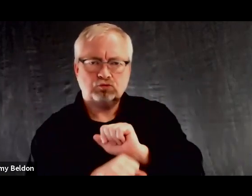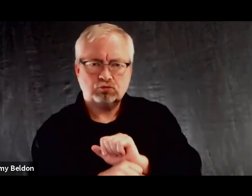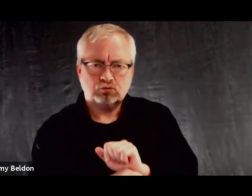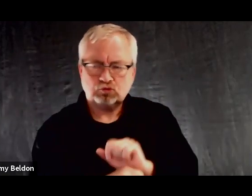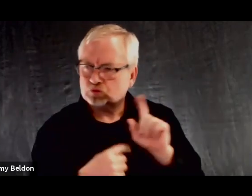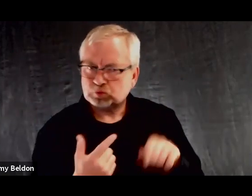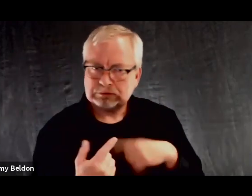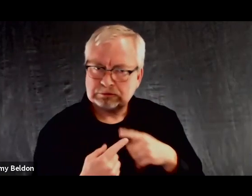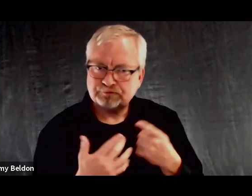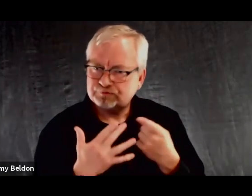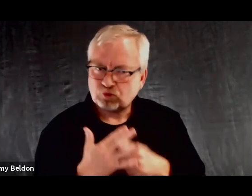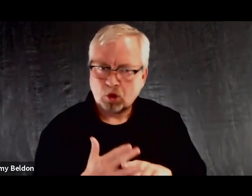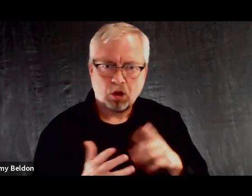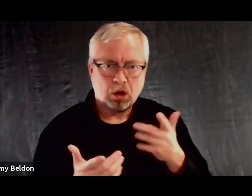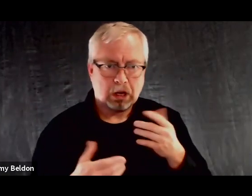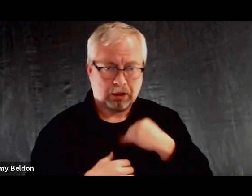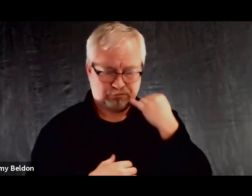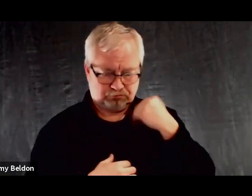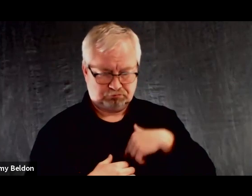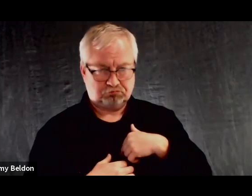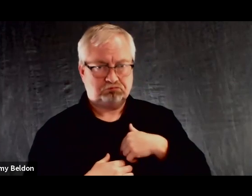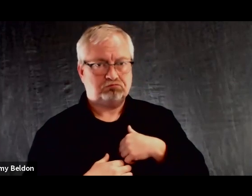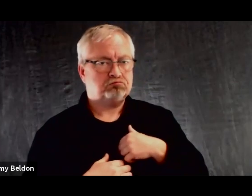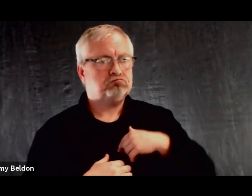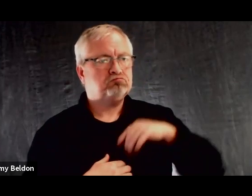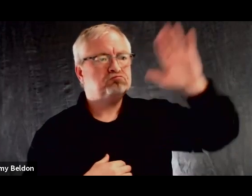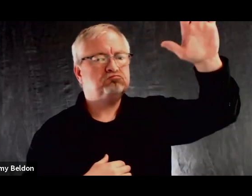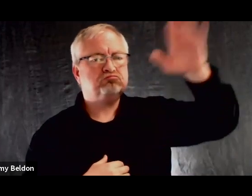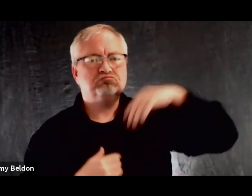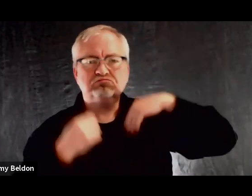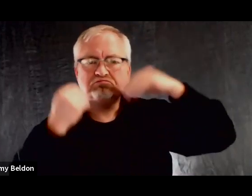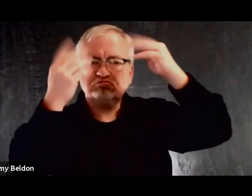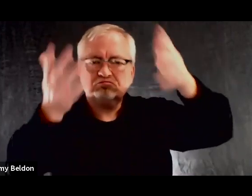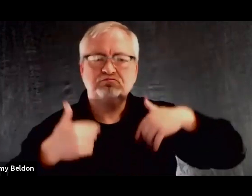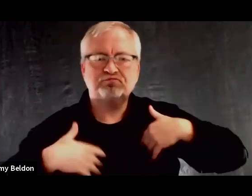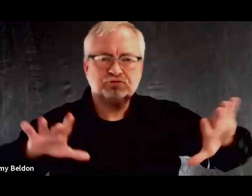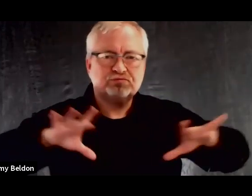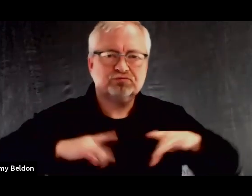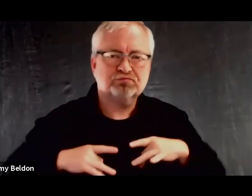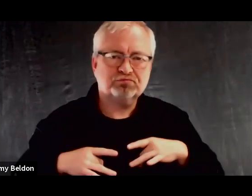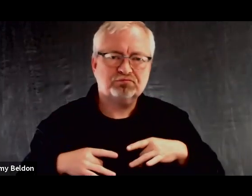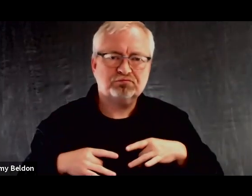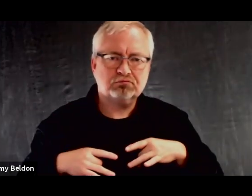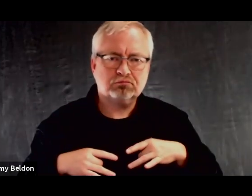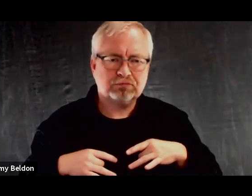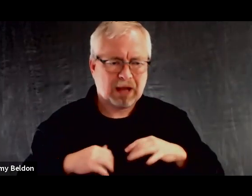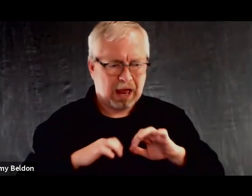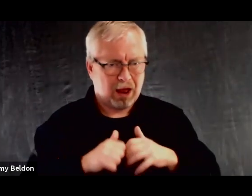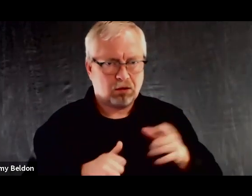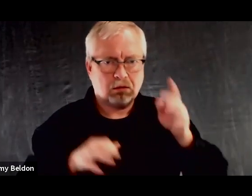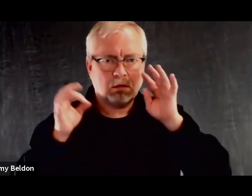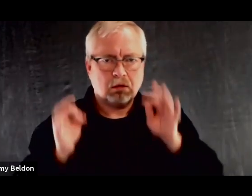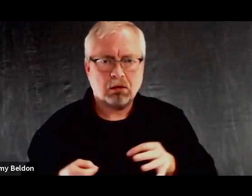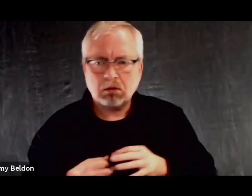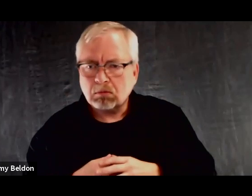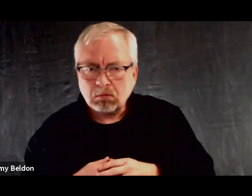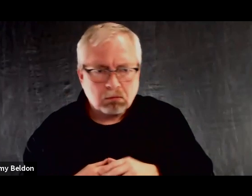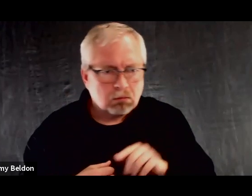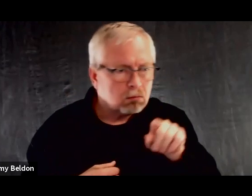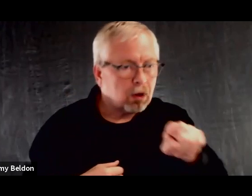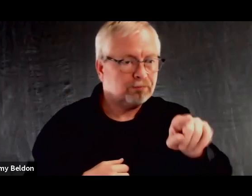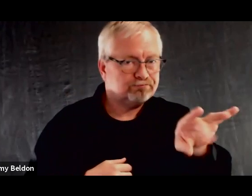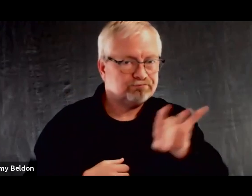So once that list is exhausted or satisfied, who's next? Can I just clarify something though?